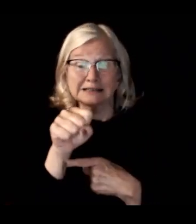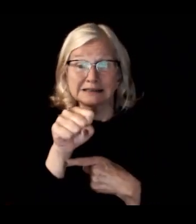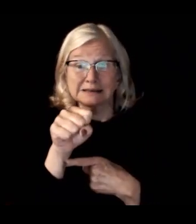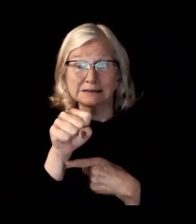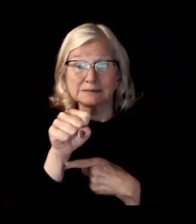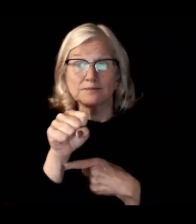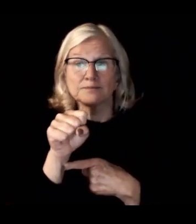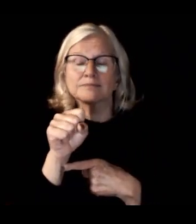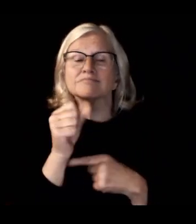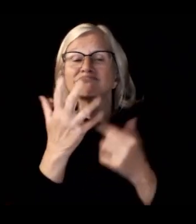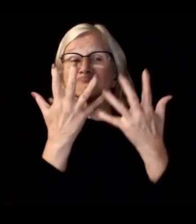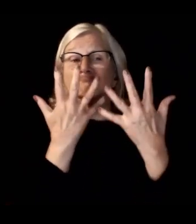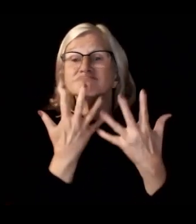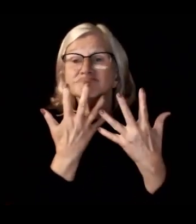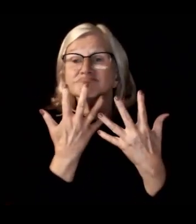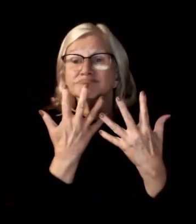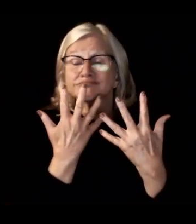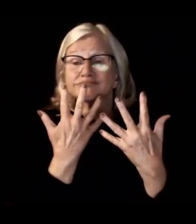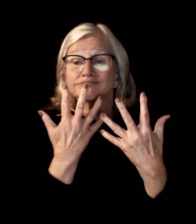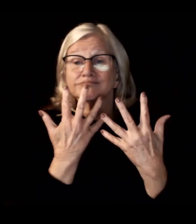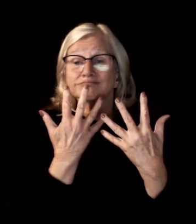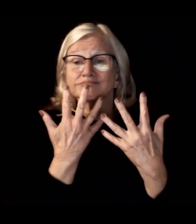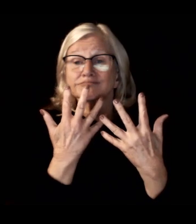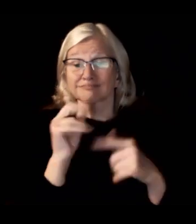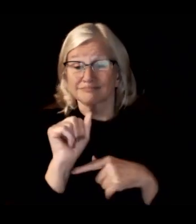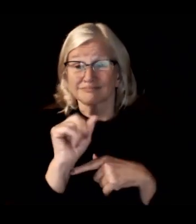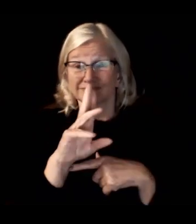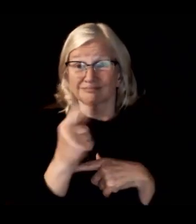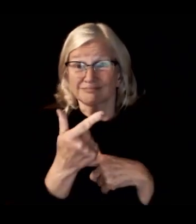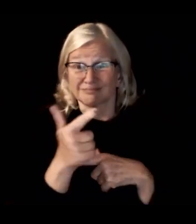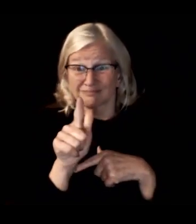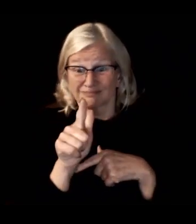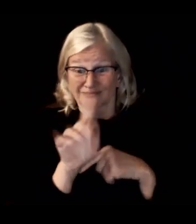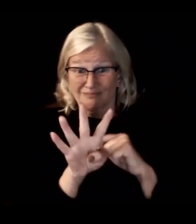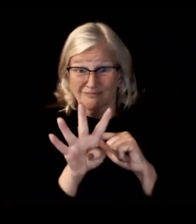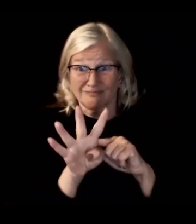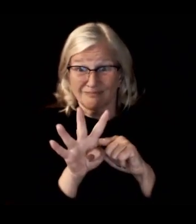24th, we did have positive